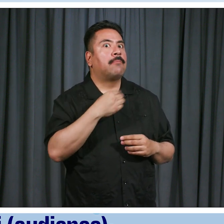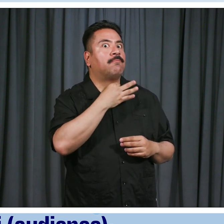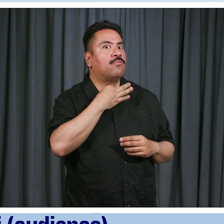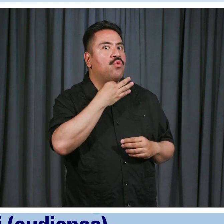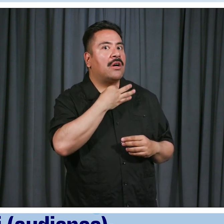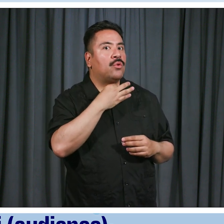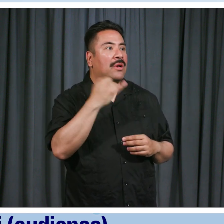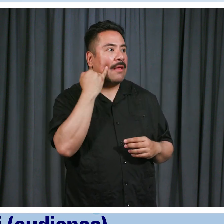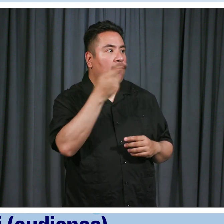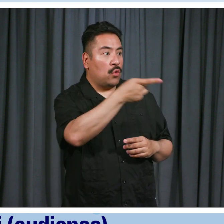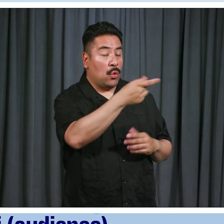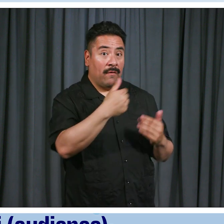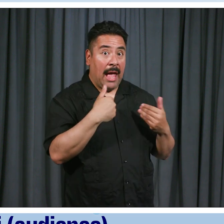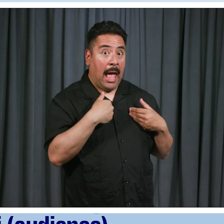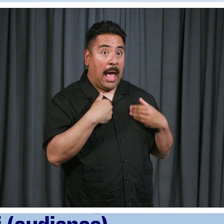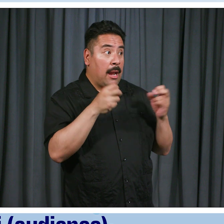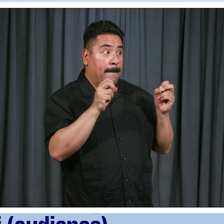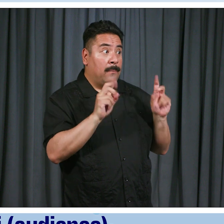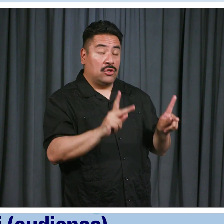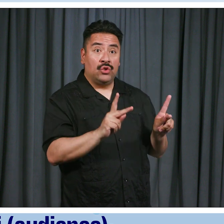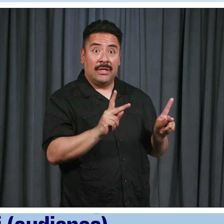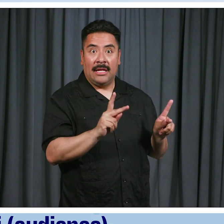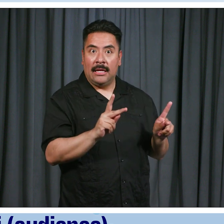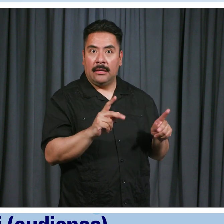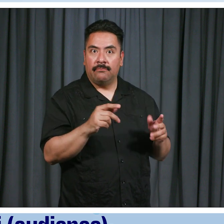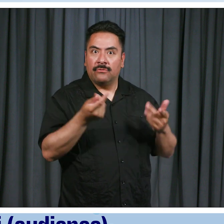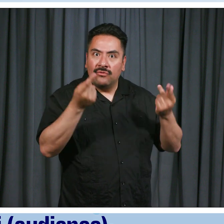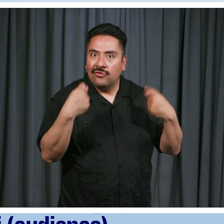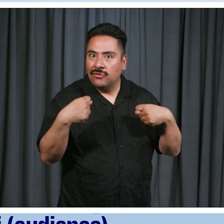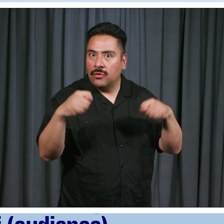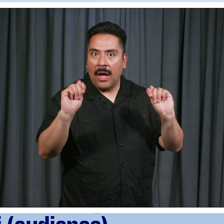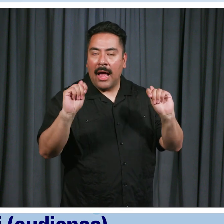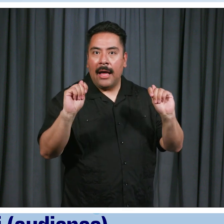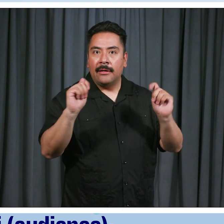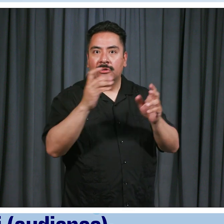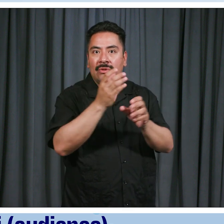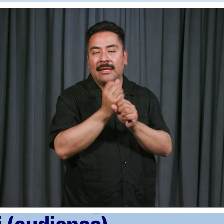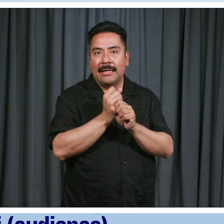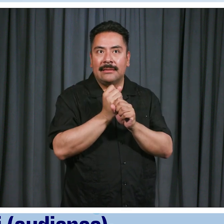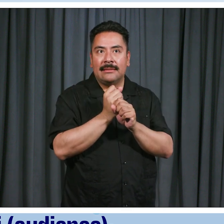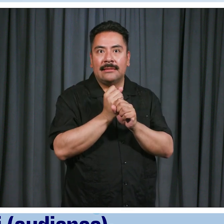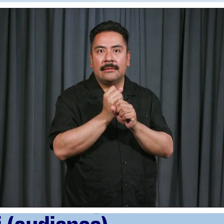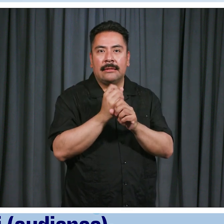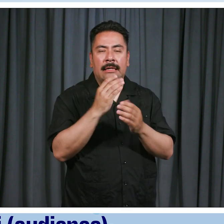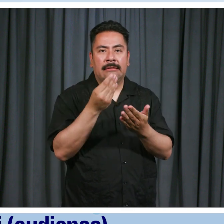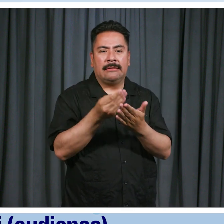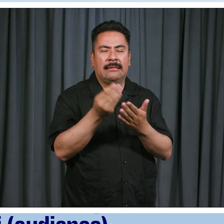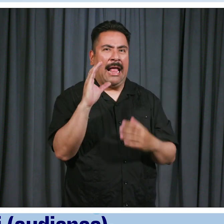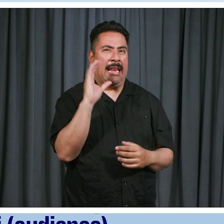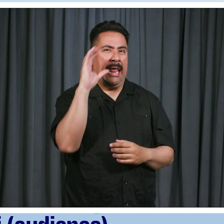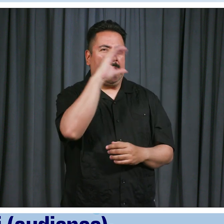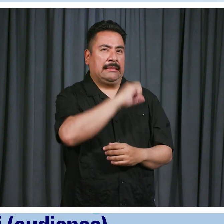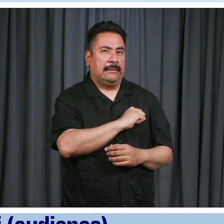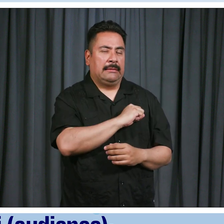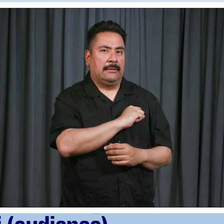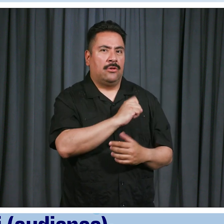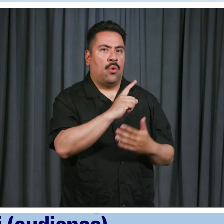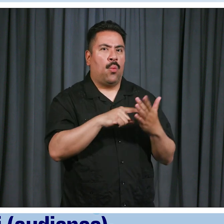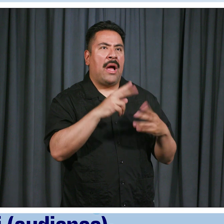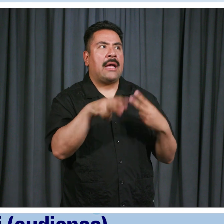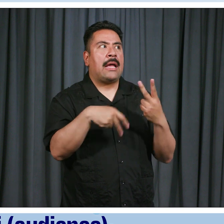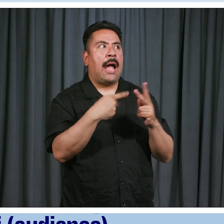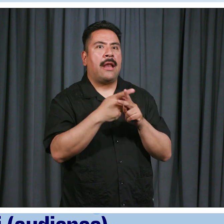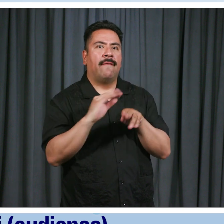wondering if you've had an opportunity to try to get an estimate on what kind of